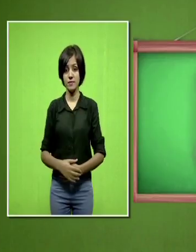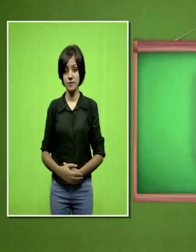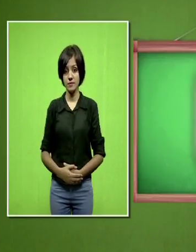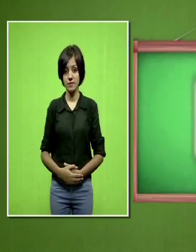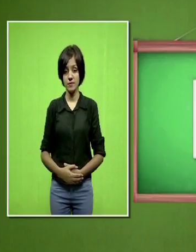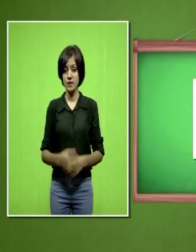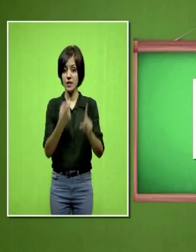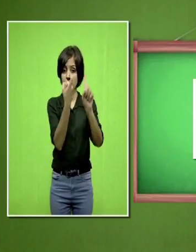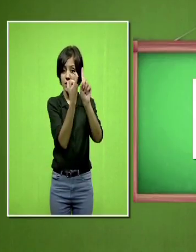K,